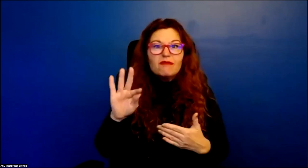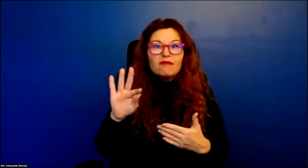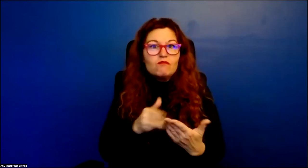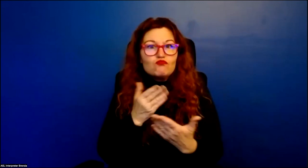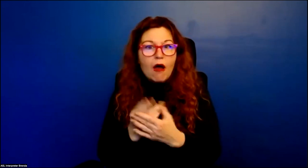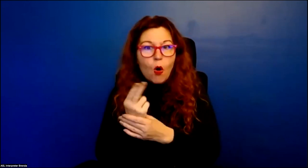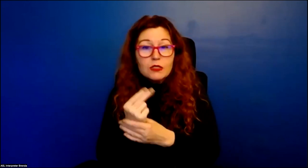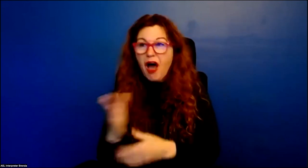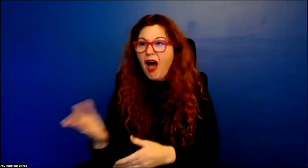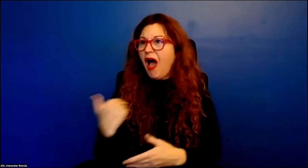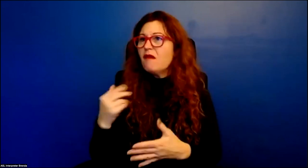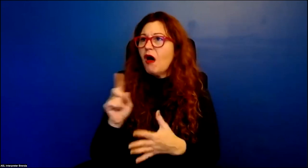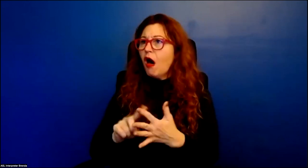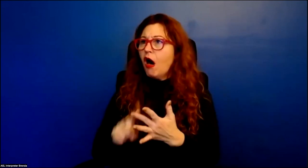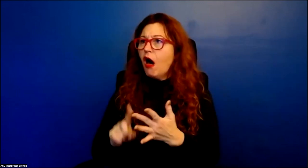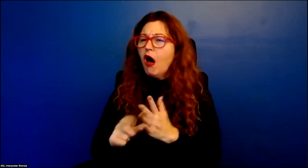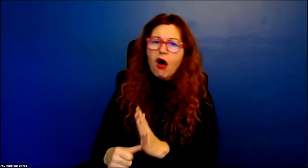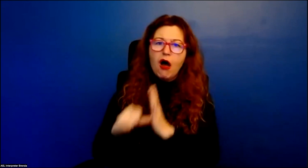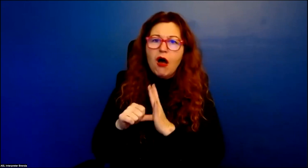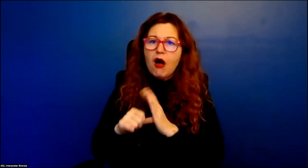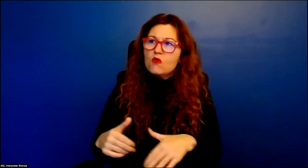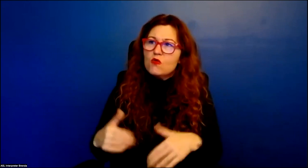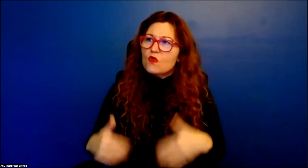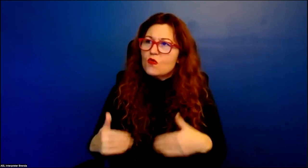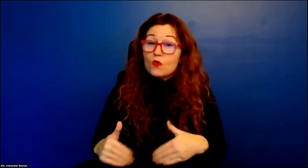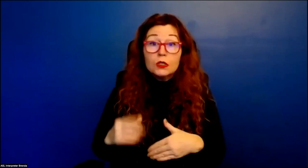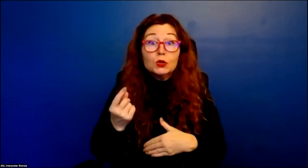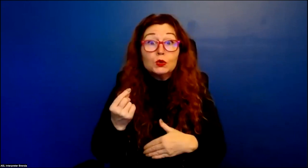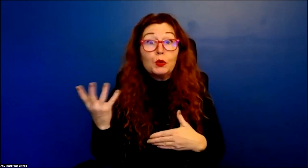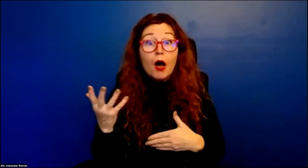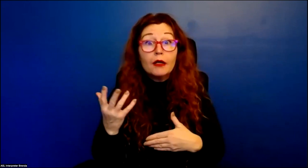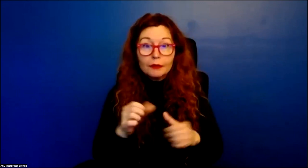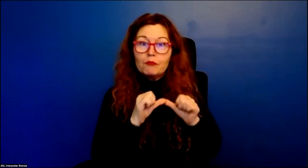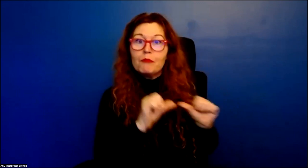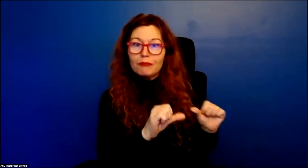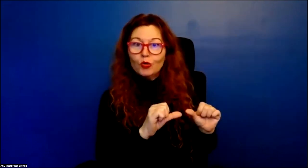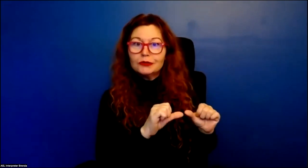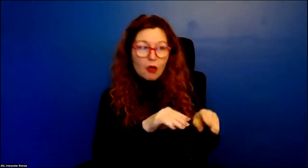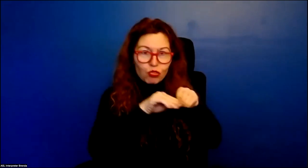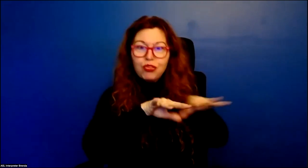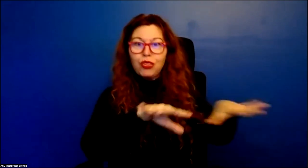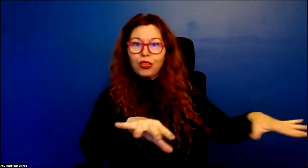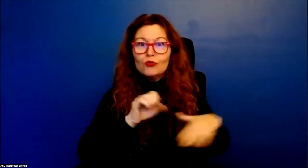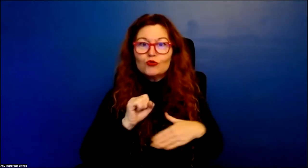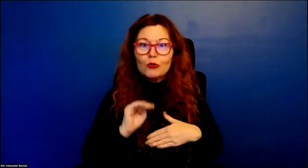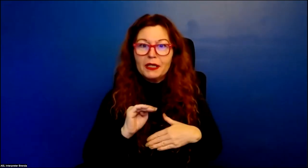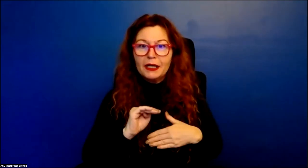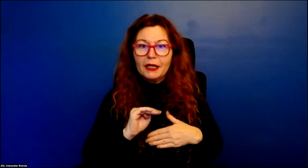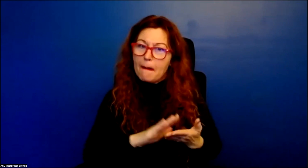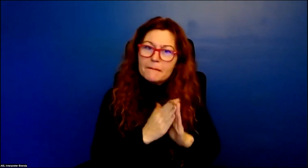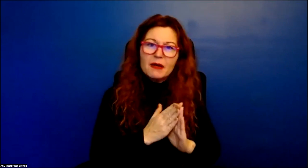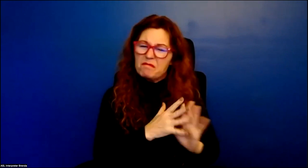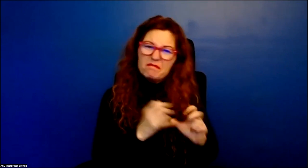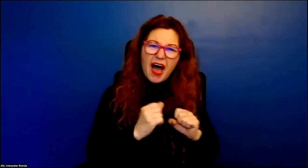I'm starting to speak about this year. And I think that once they understand the business case, you're going to see a lot more businesses that are